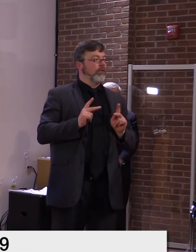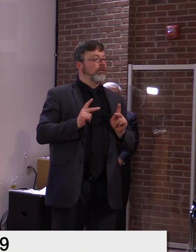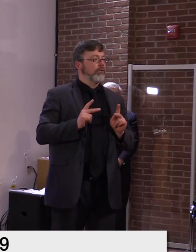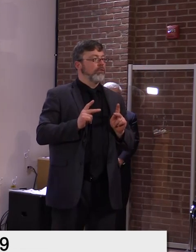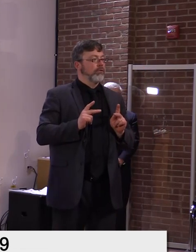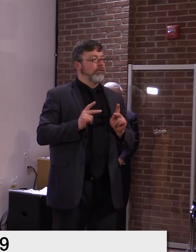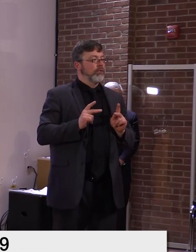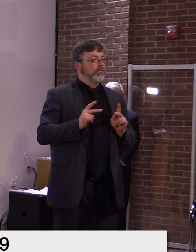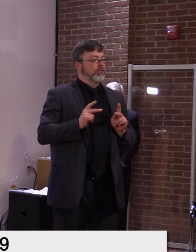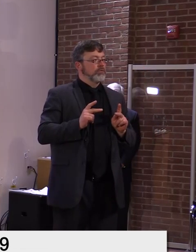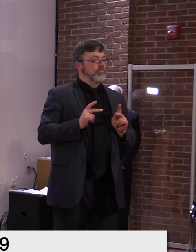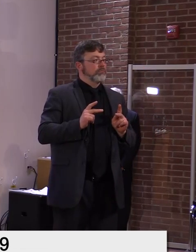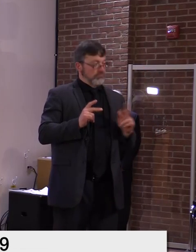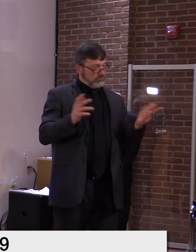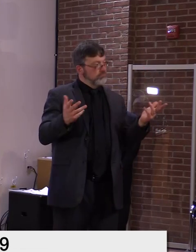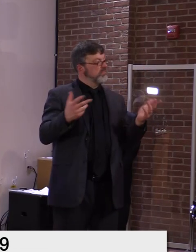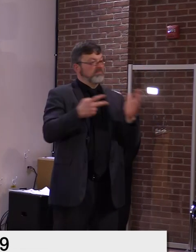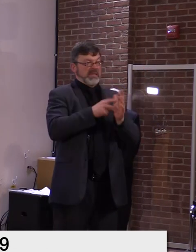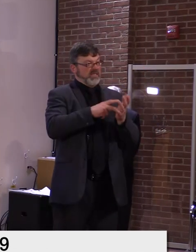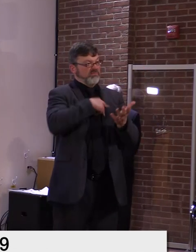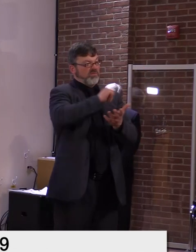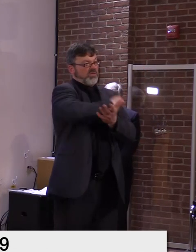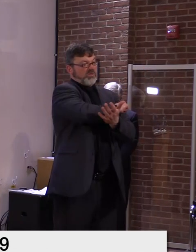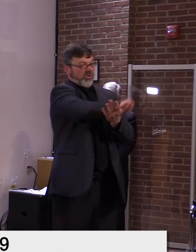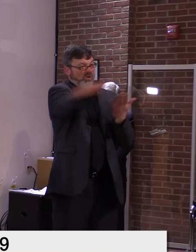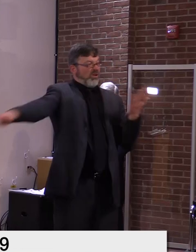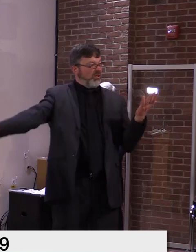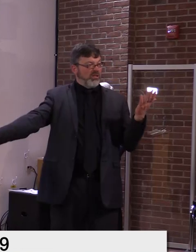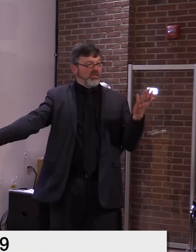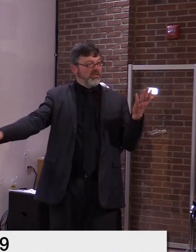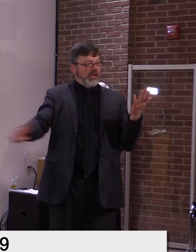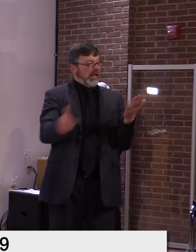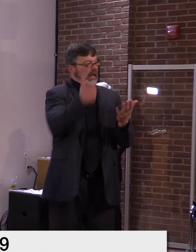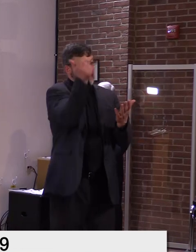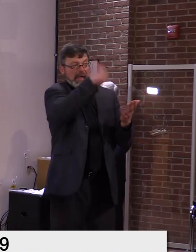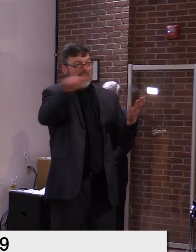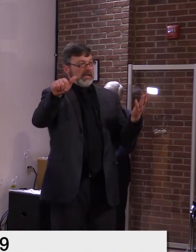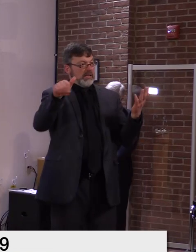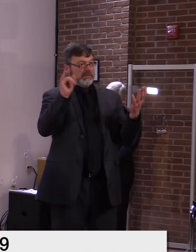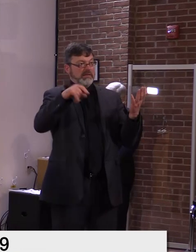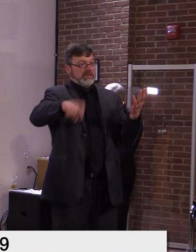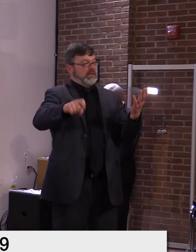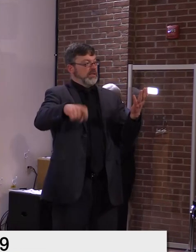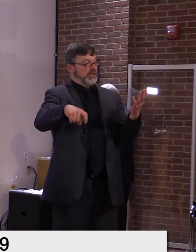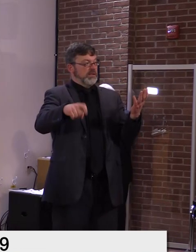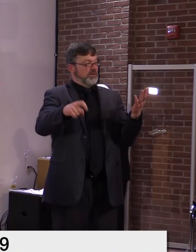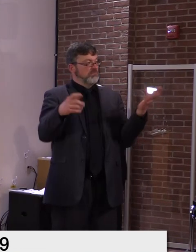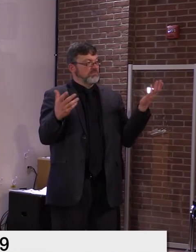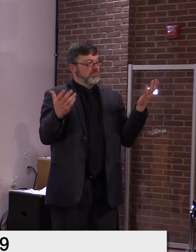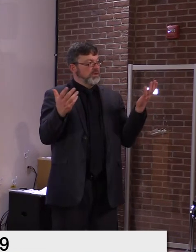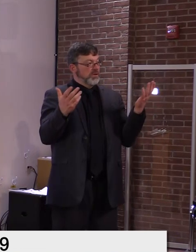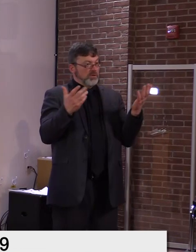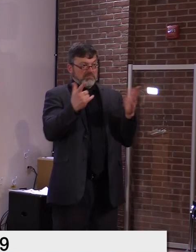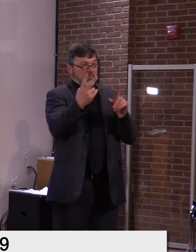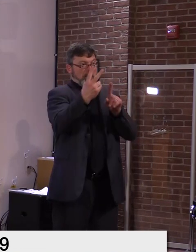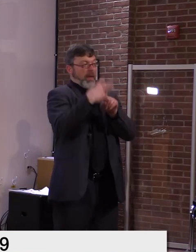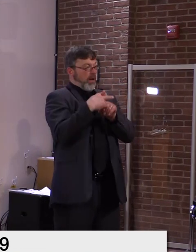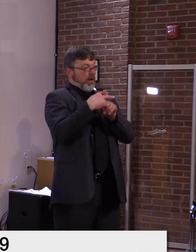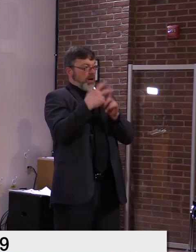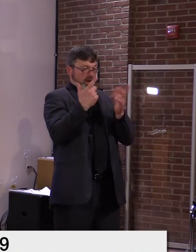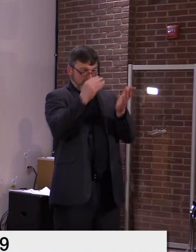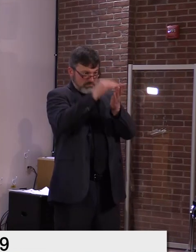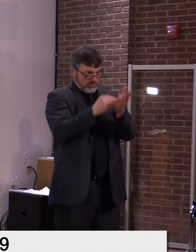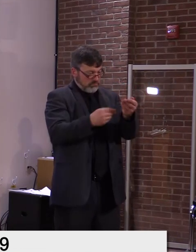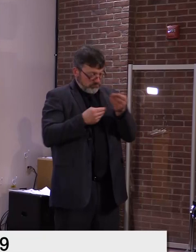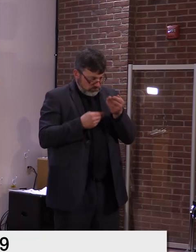applications. And we, again, will have much more information on eligibility, but this isn't really meant to close down